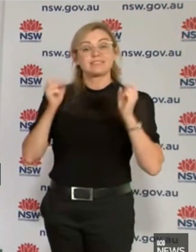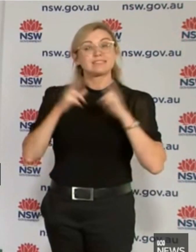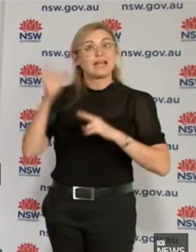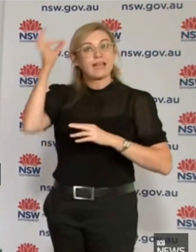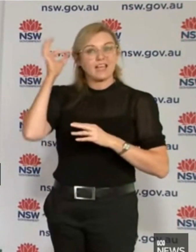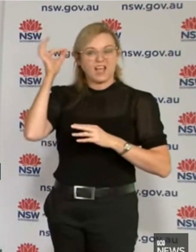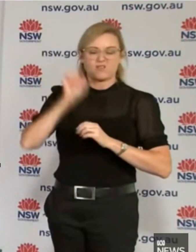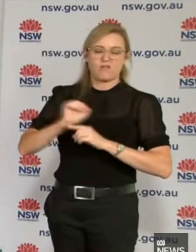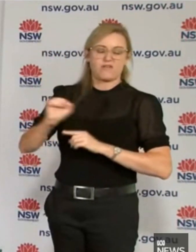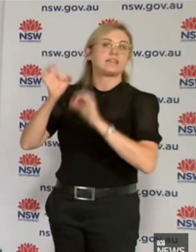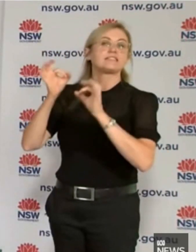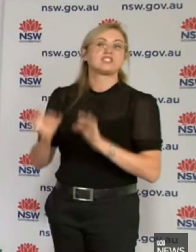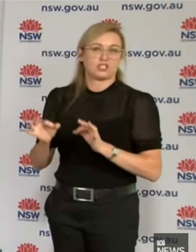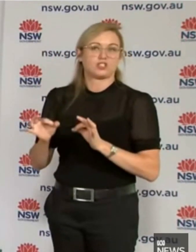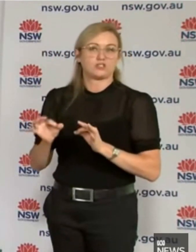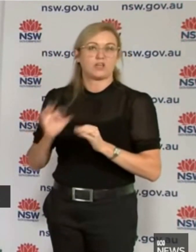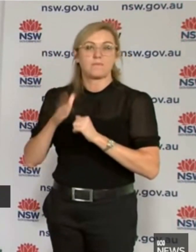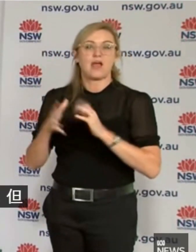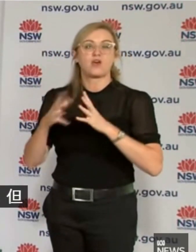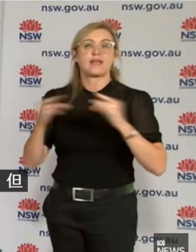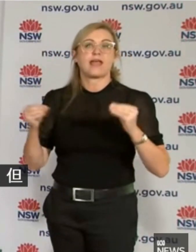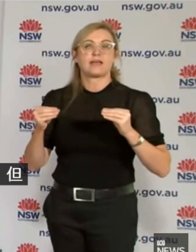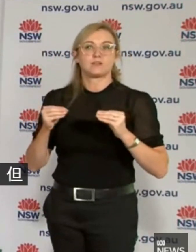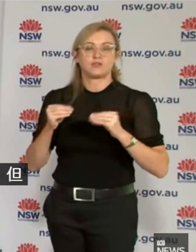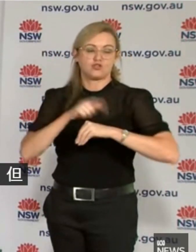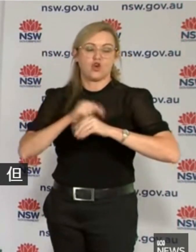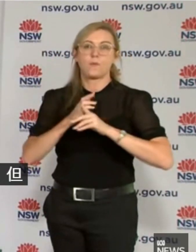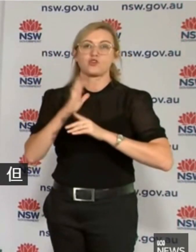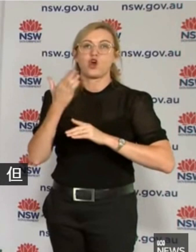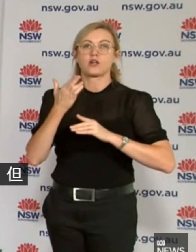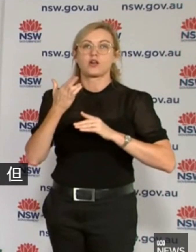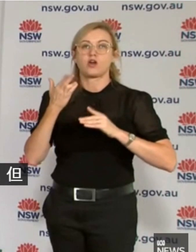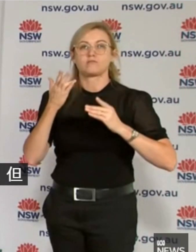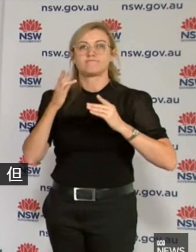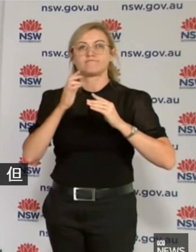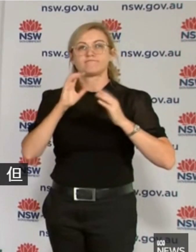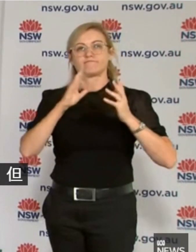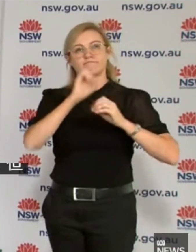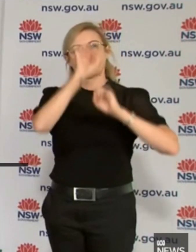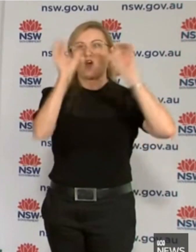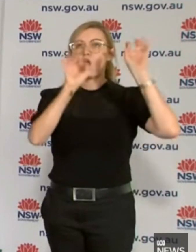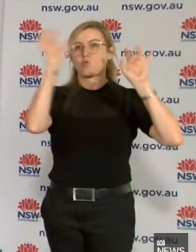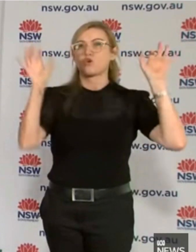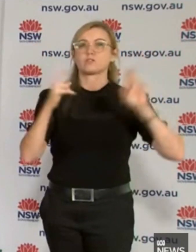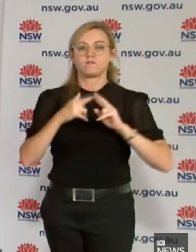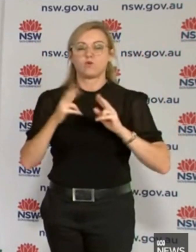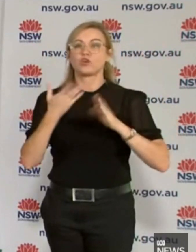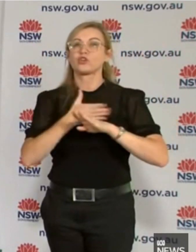it doesn't help to be critical. What I think is that the council has taken steps